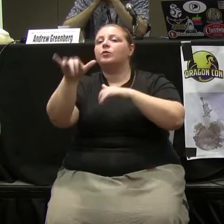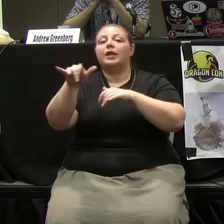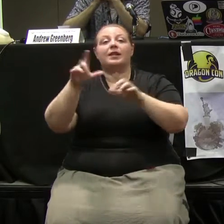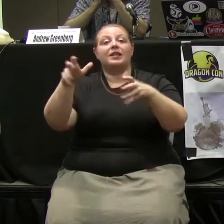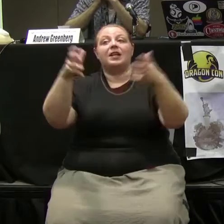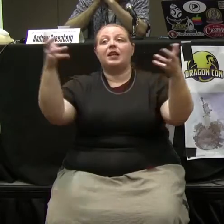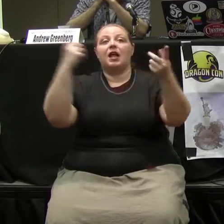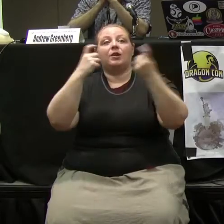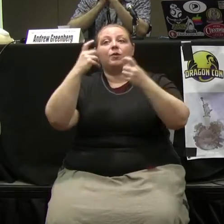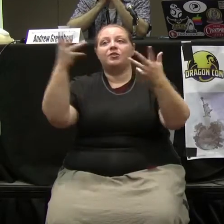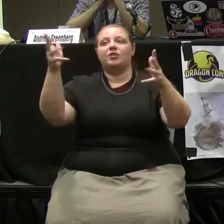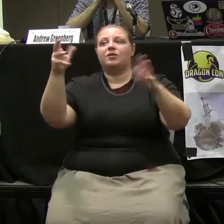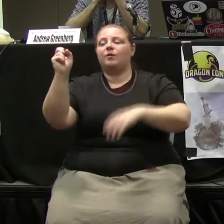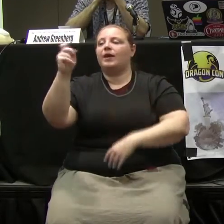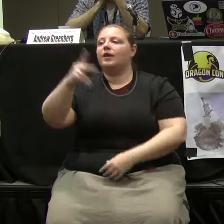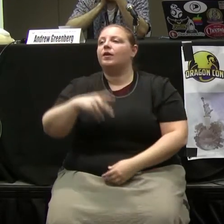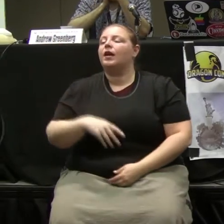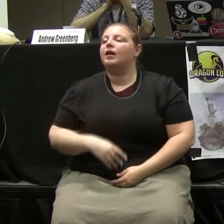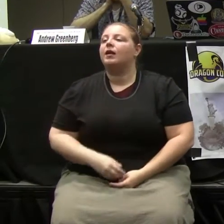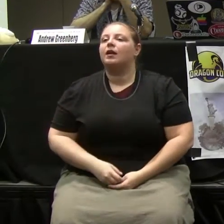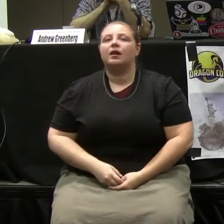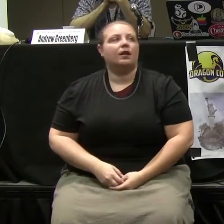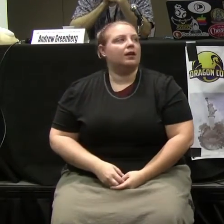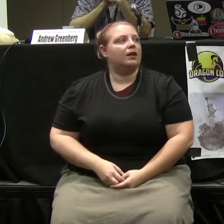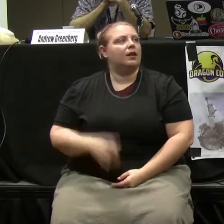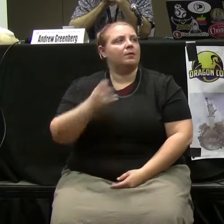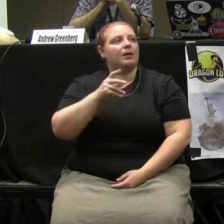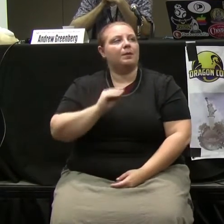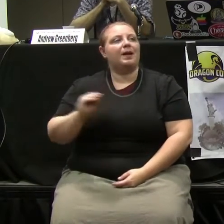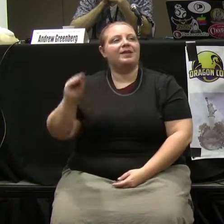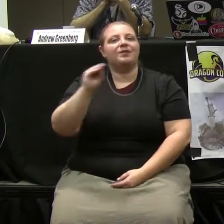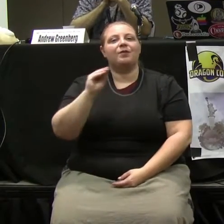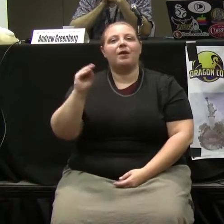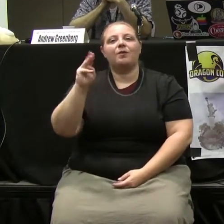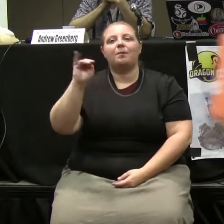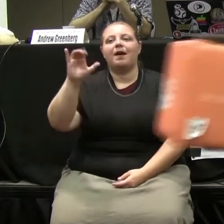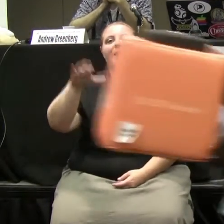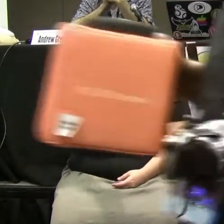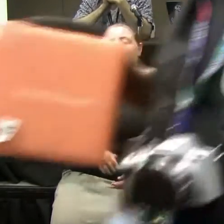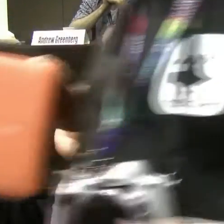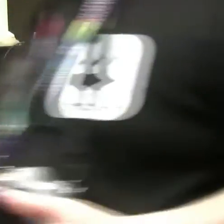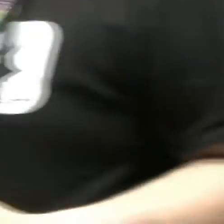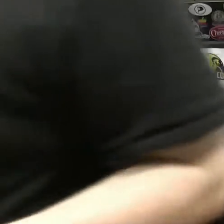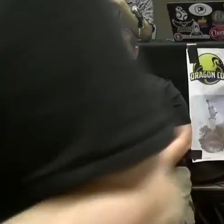of questions already. All right. Okay, so we're going to stop running. The microphone.